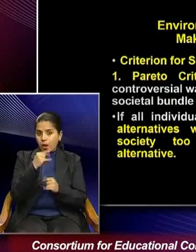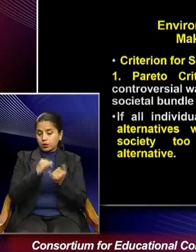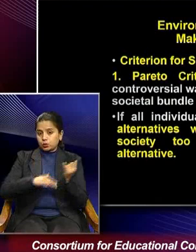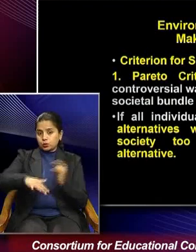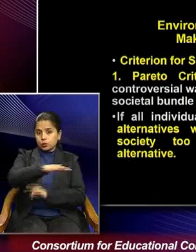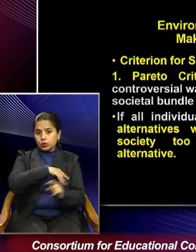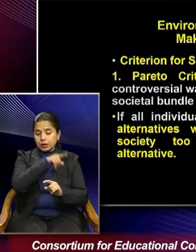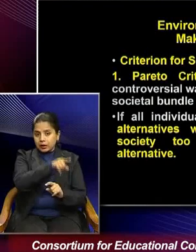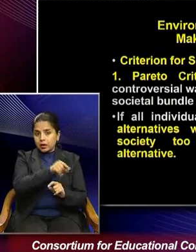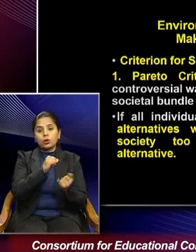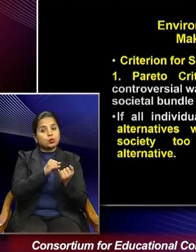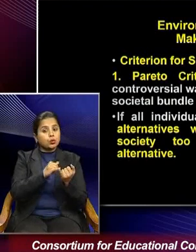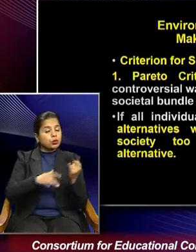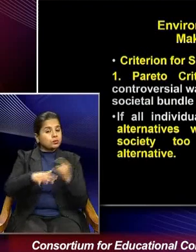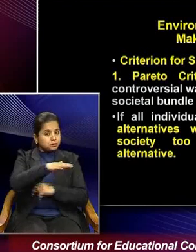society's bundle,